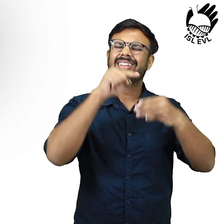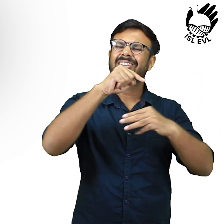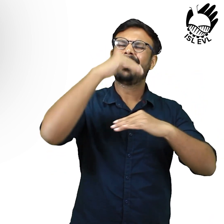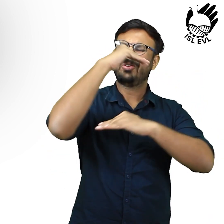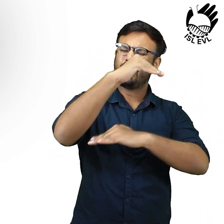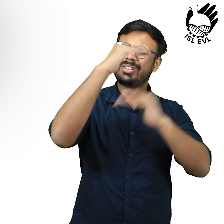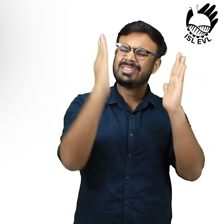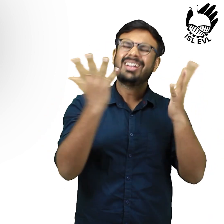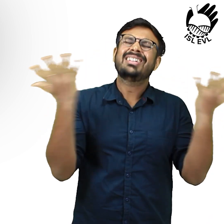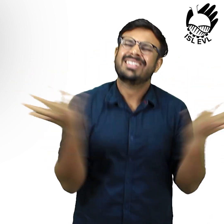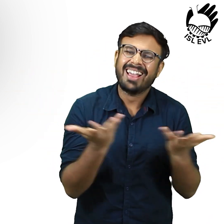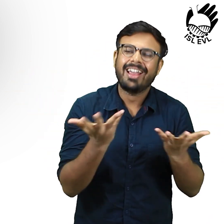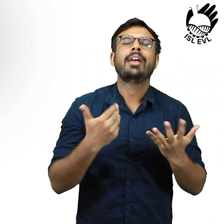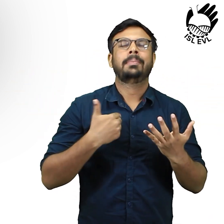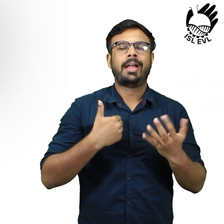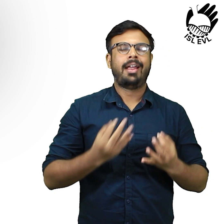What is crystalline?